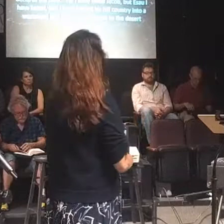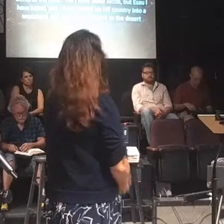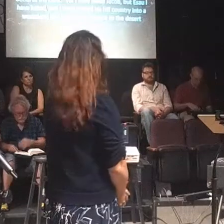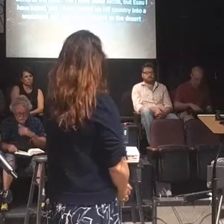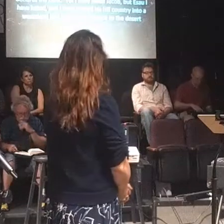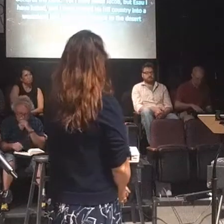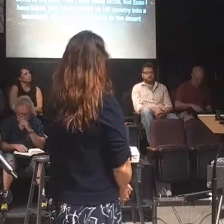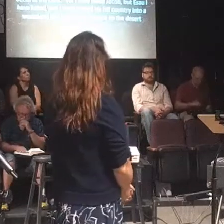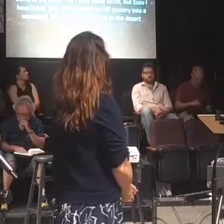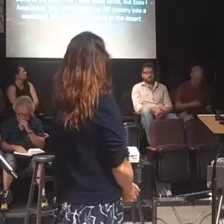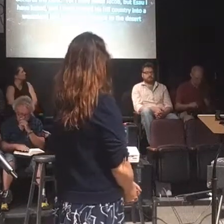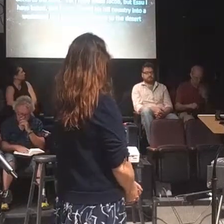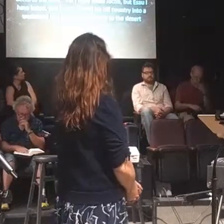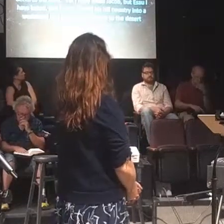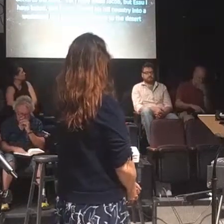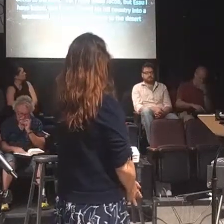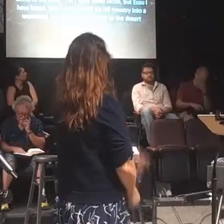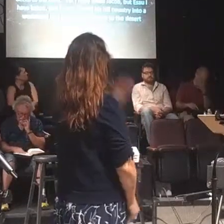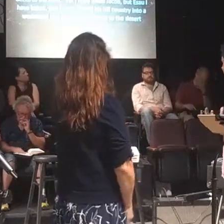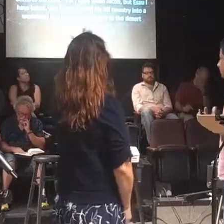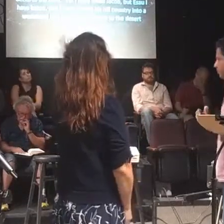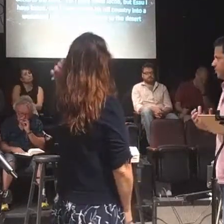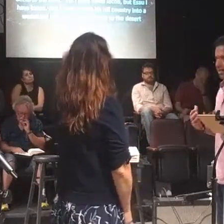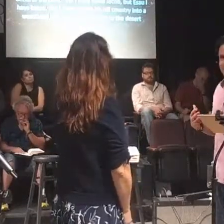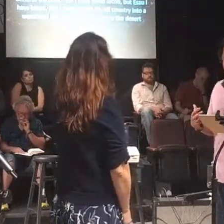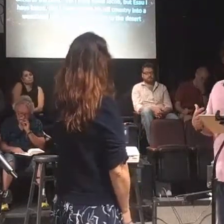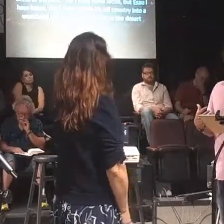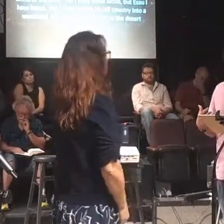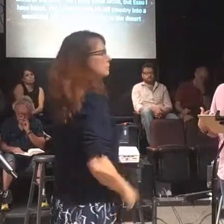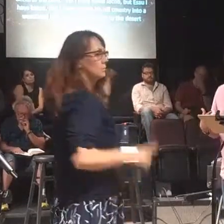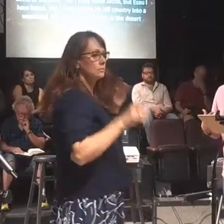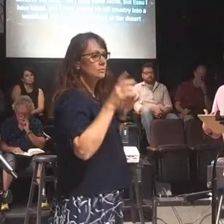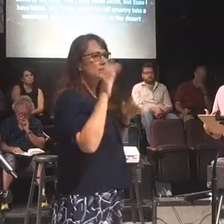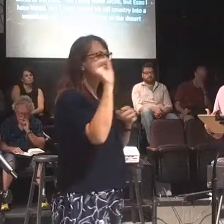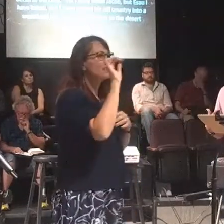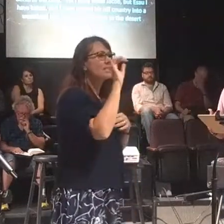ask, how have you loved us?" Isn't that the question we all ask?